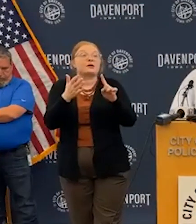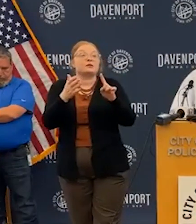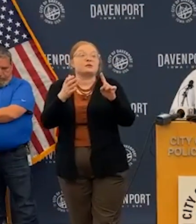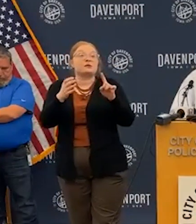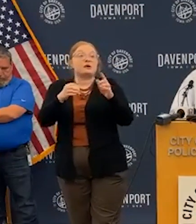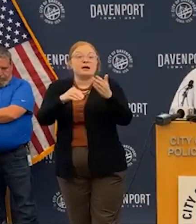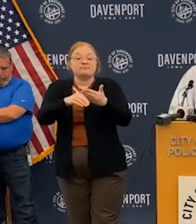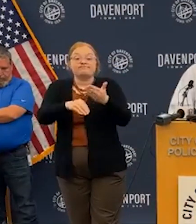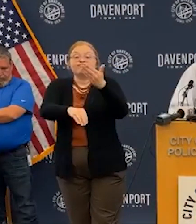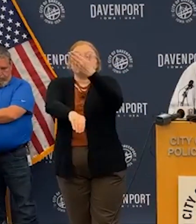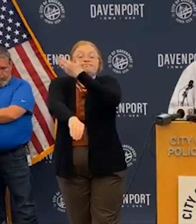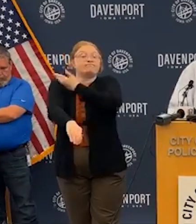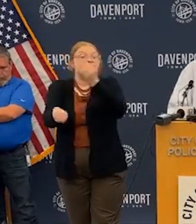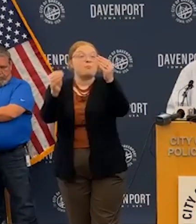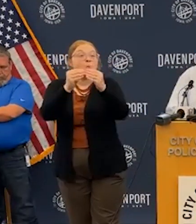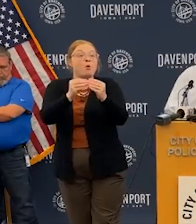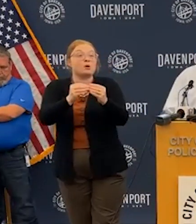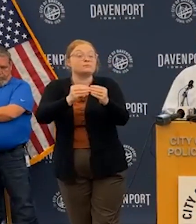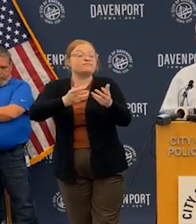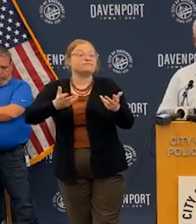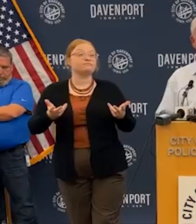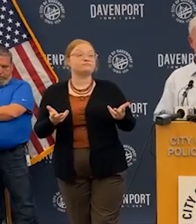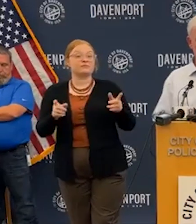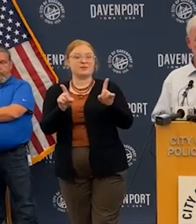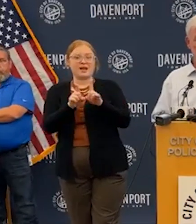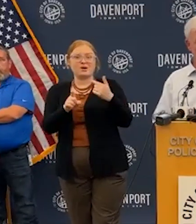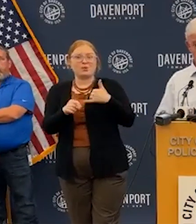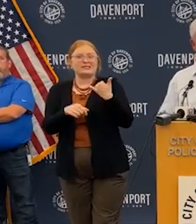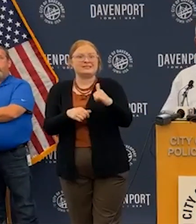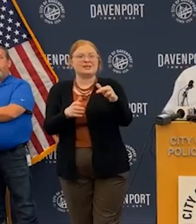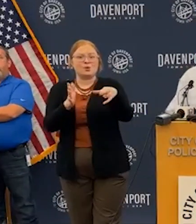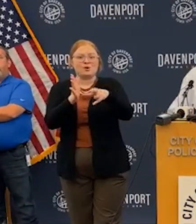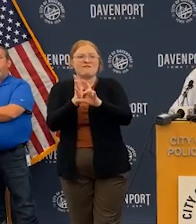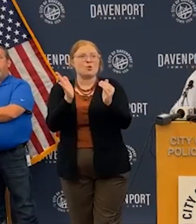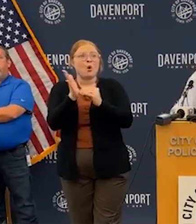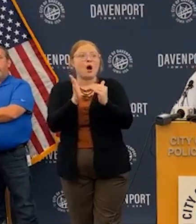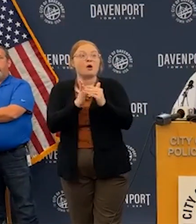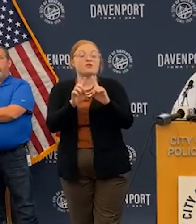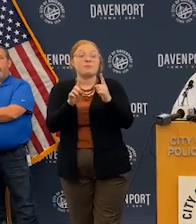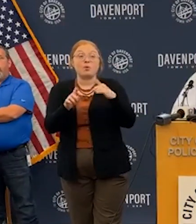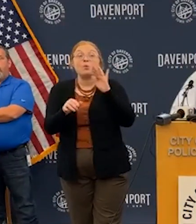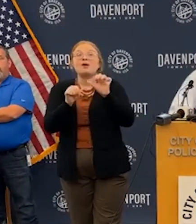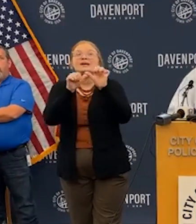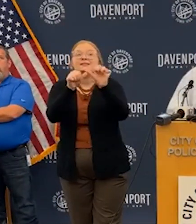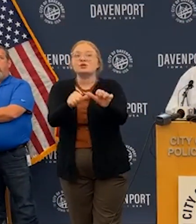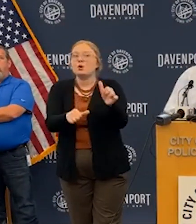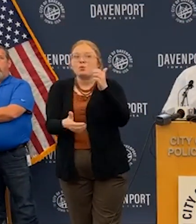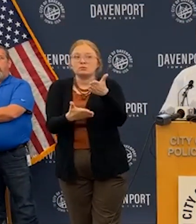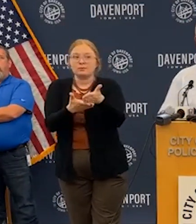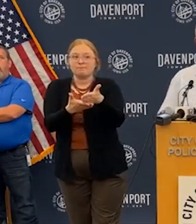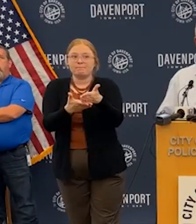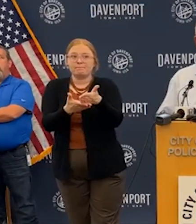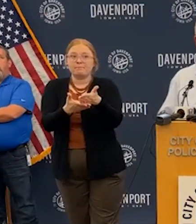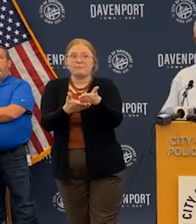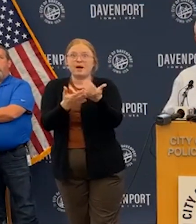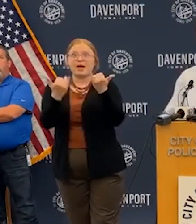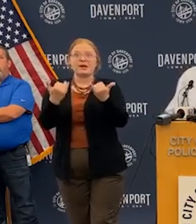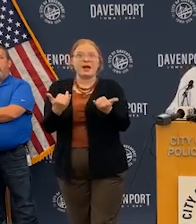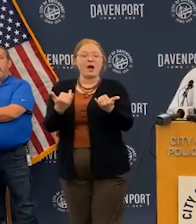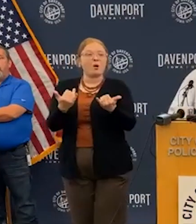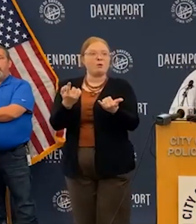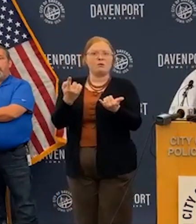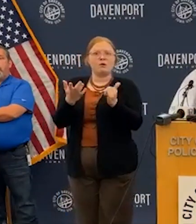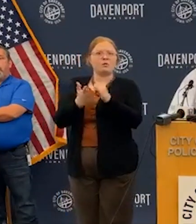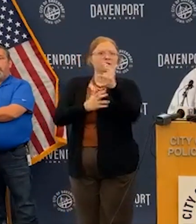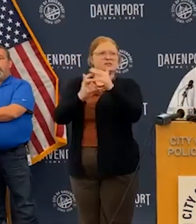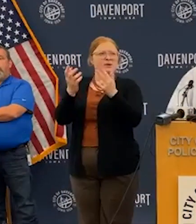often, and we will continue to do that. And believe me, after this tragedy, this